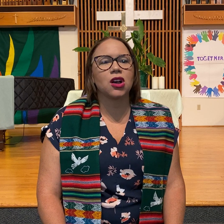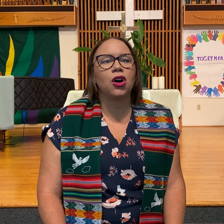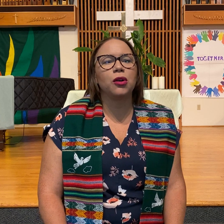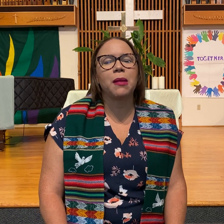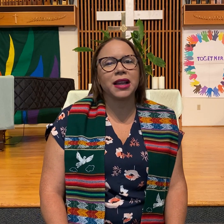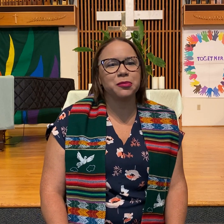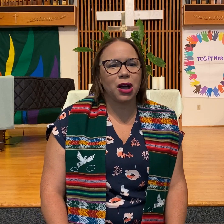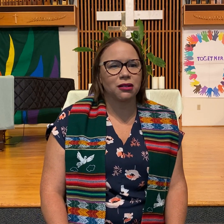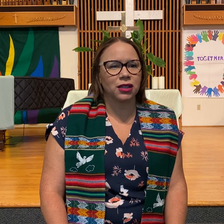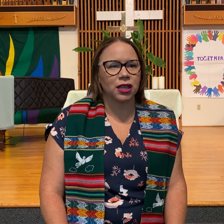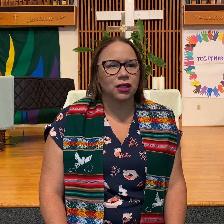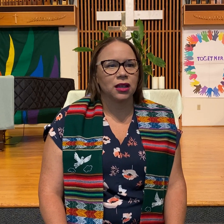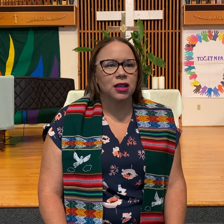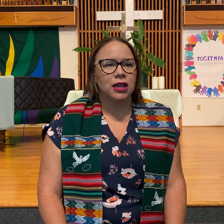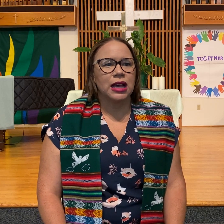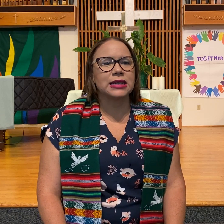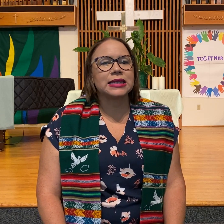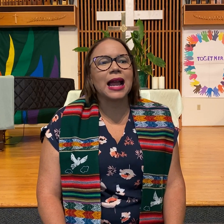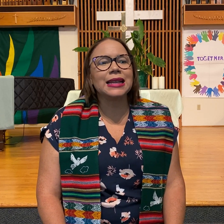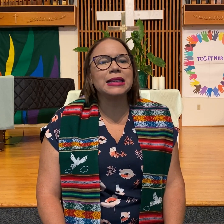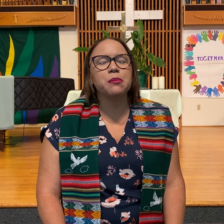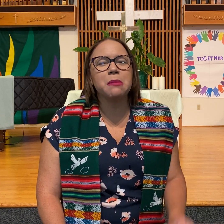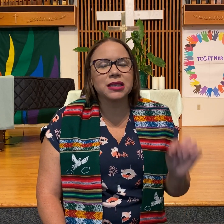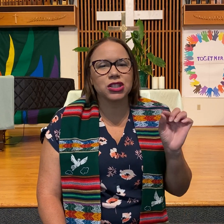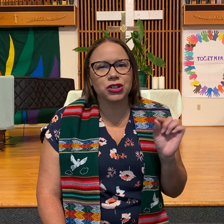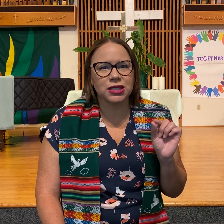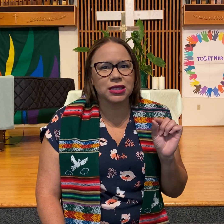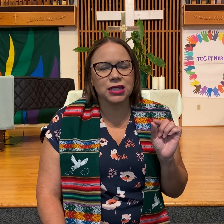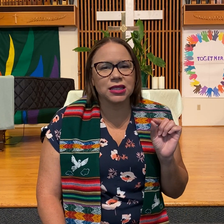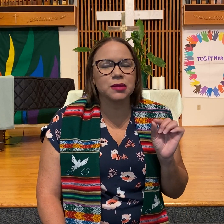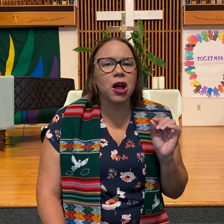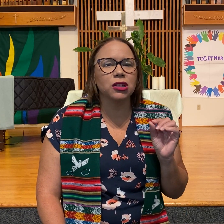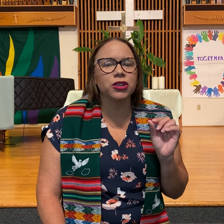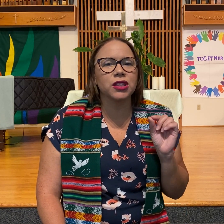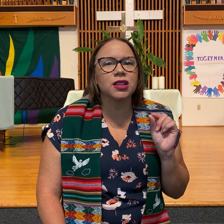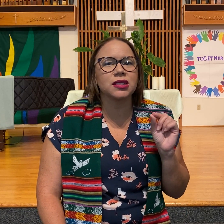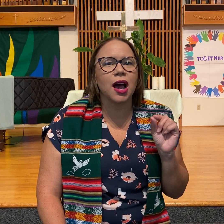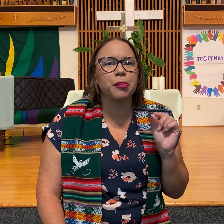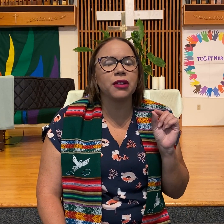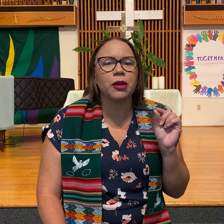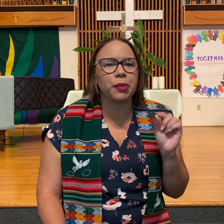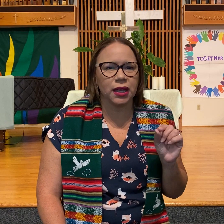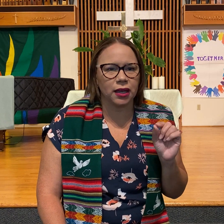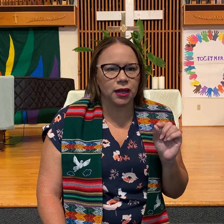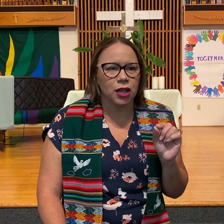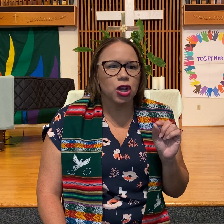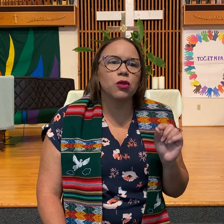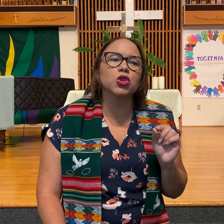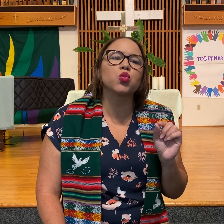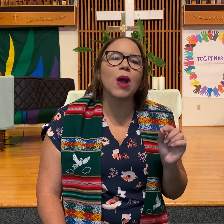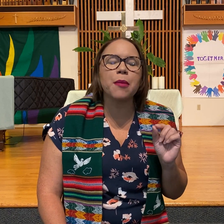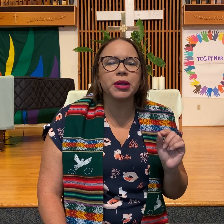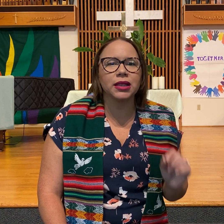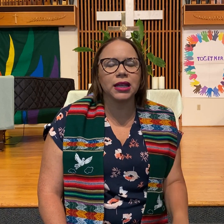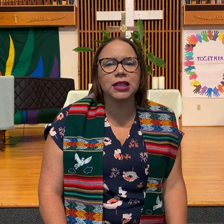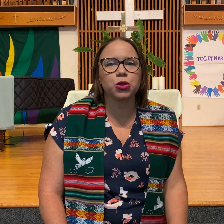all mind-boggling. A tiny mustard seed, smaller than the top of a pin, grows rapidly into a